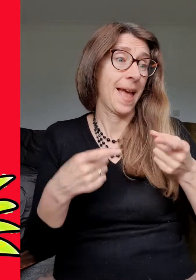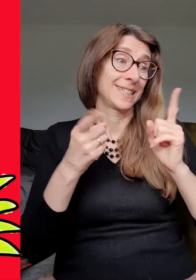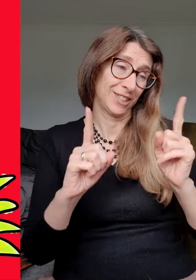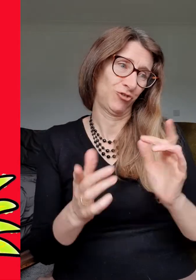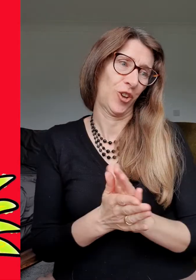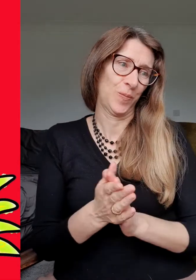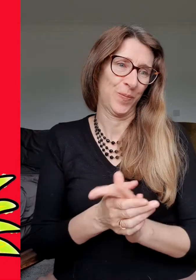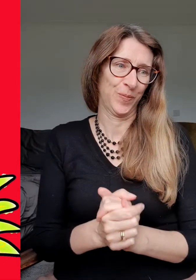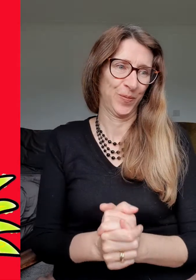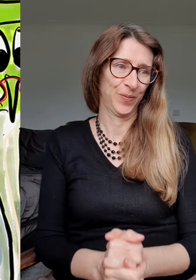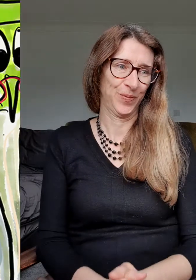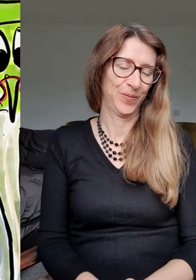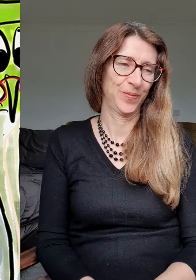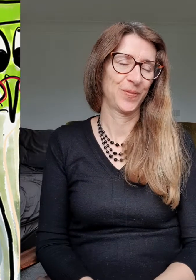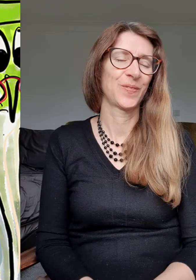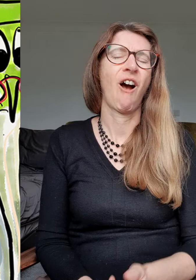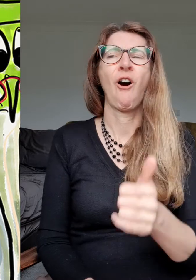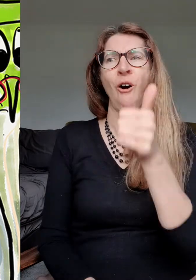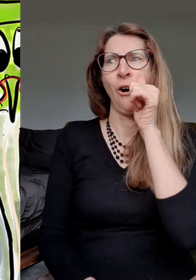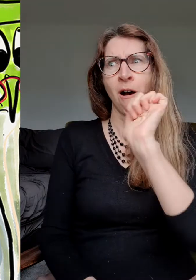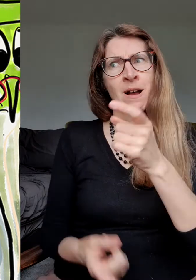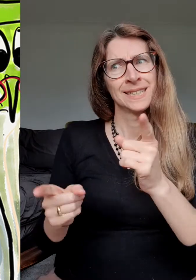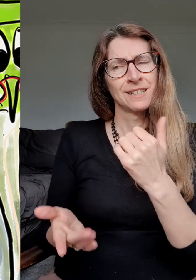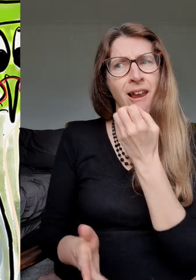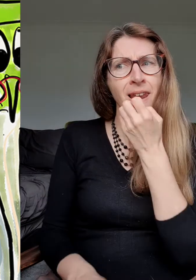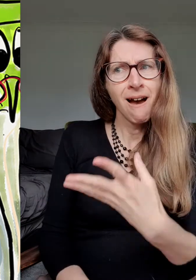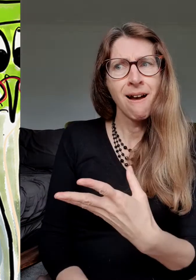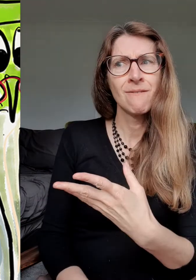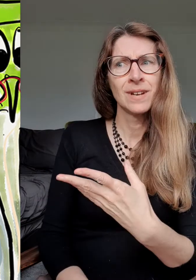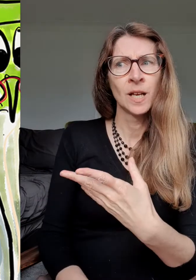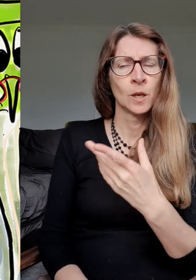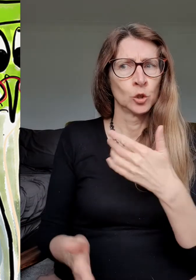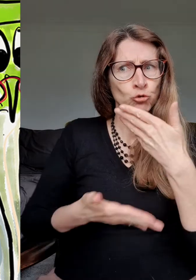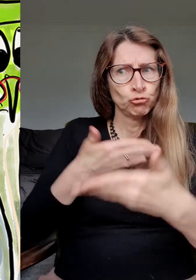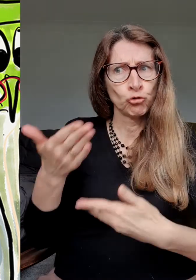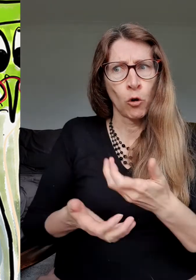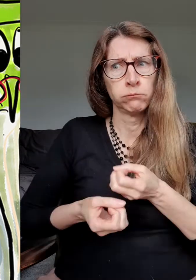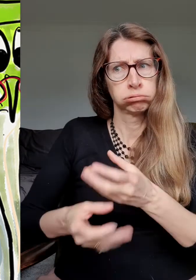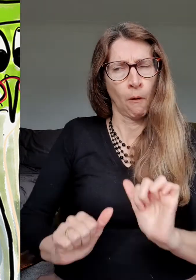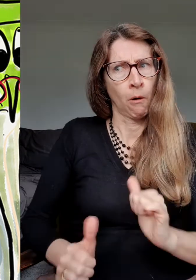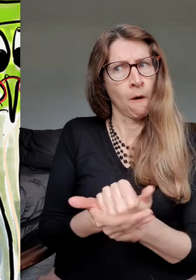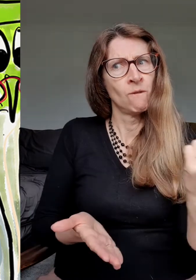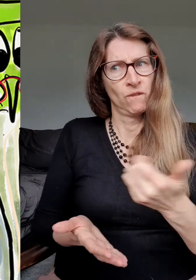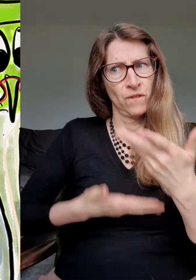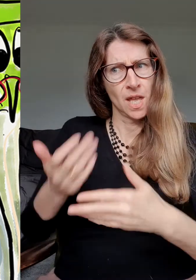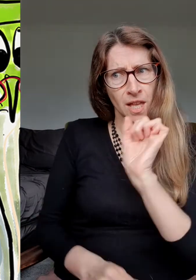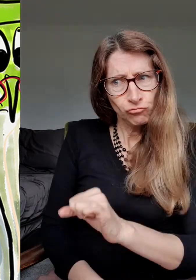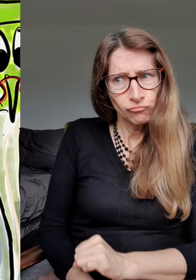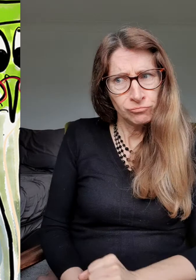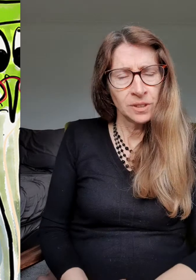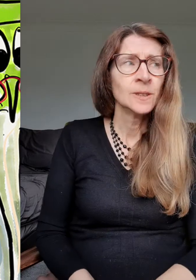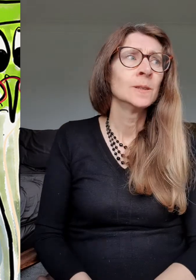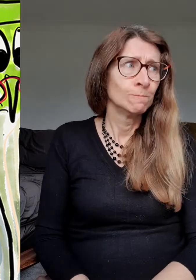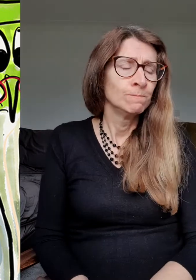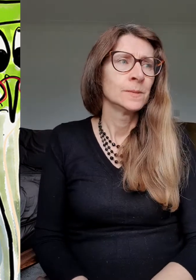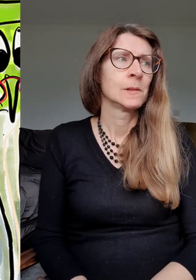said JoJo. "I know, she's really nice and tells some great stories," said Grandpa Gnome.